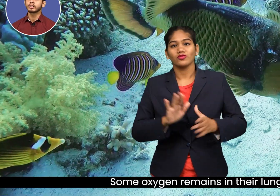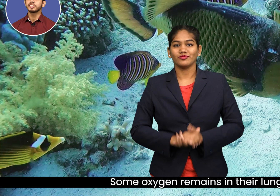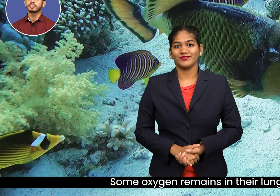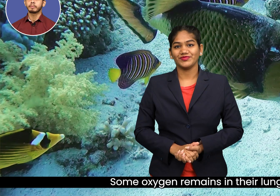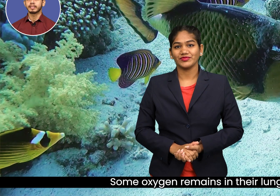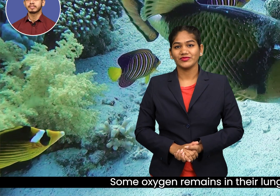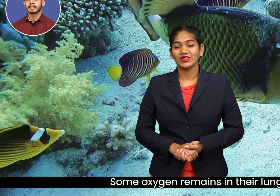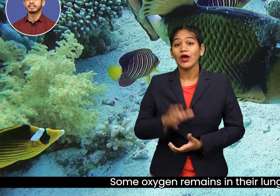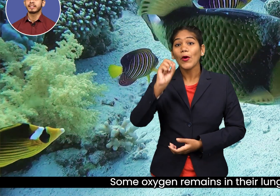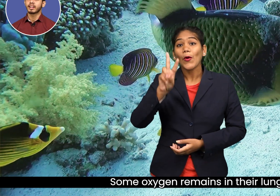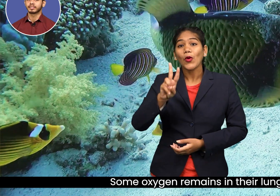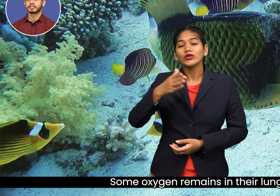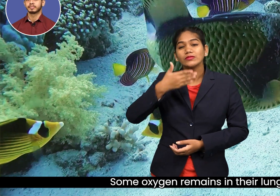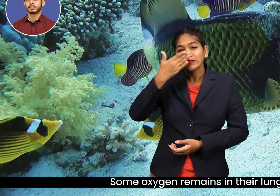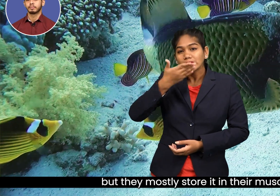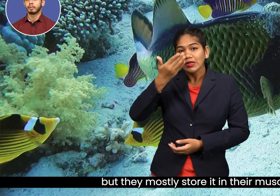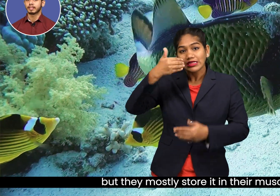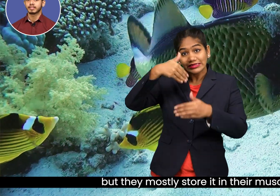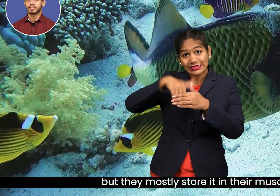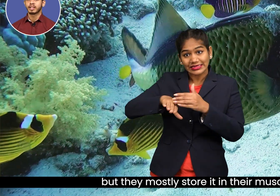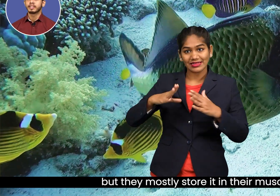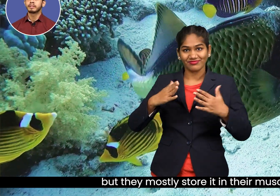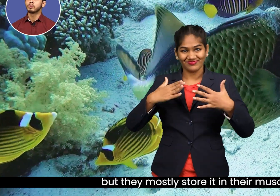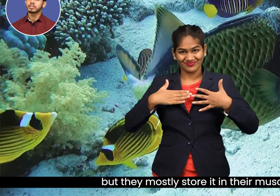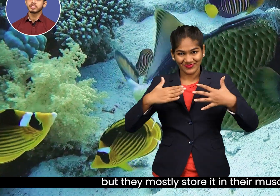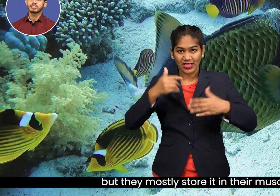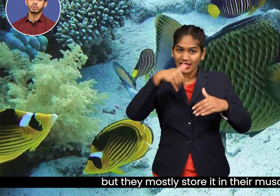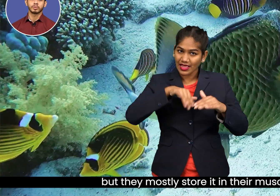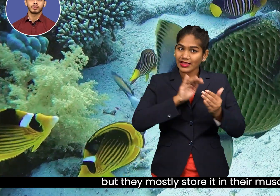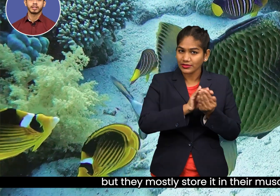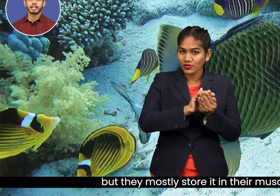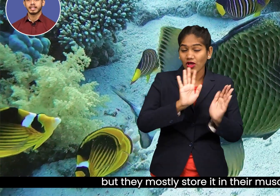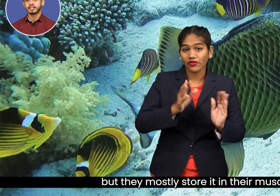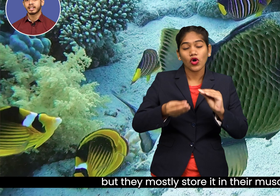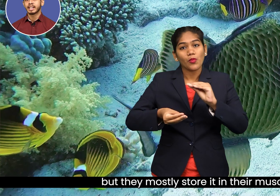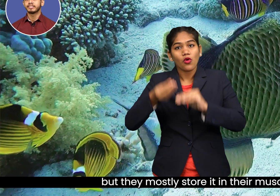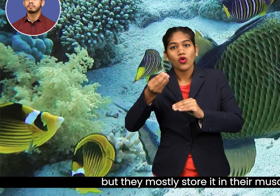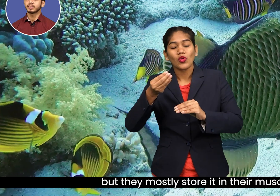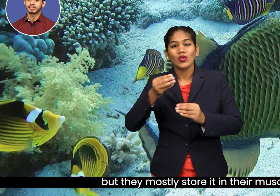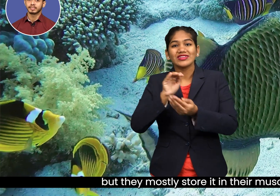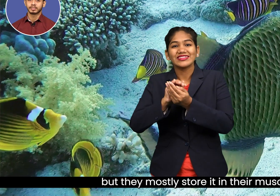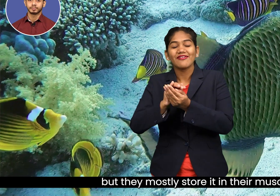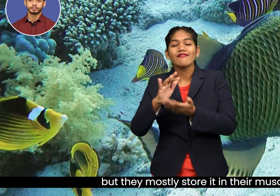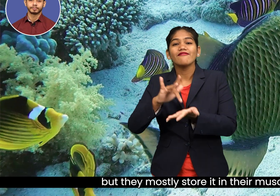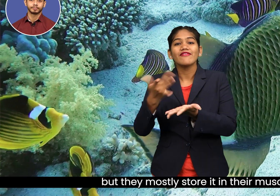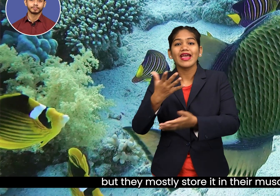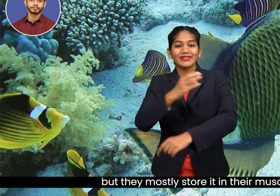Some oxygen remains in their lungs, but they mostly store it in their